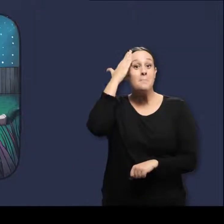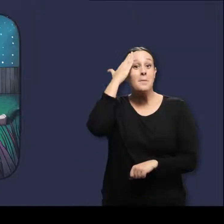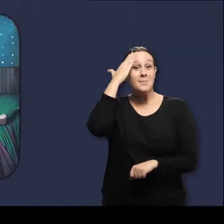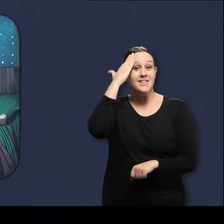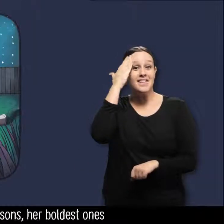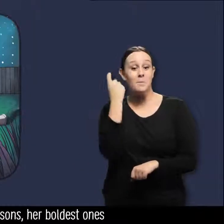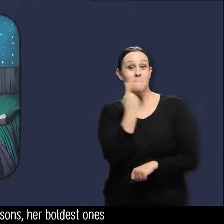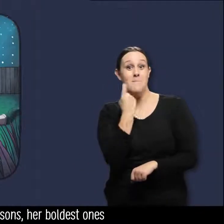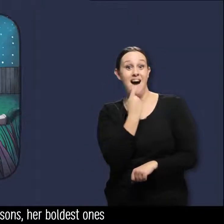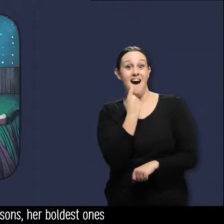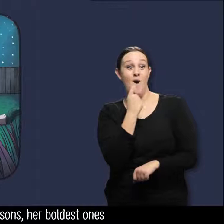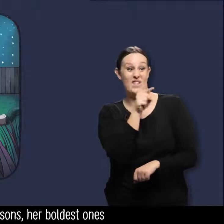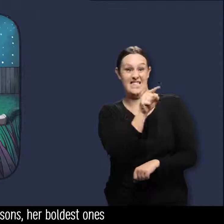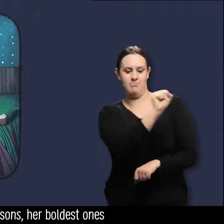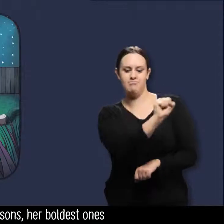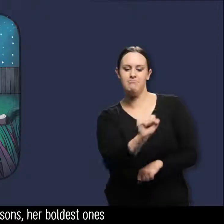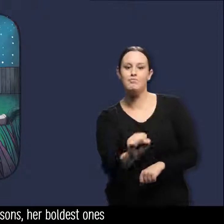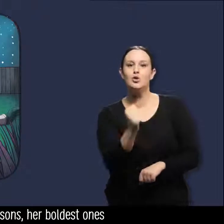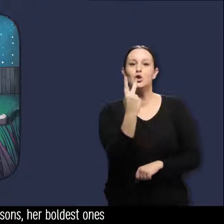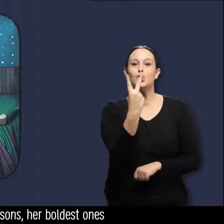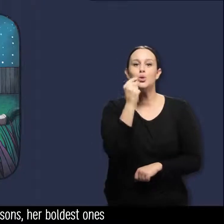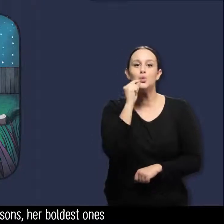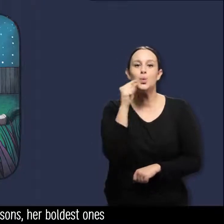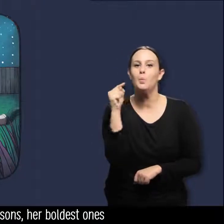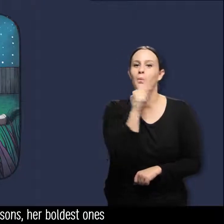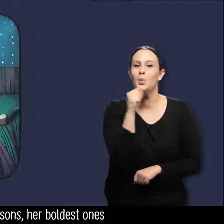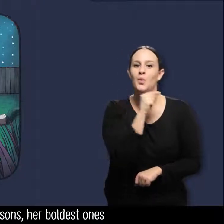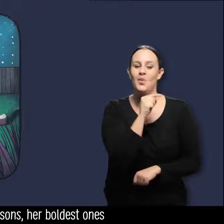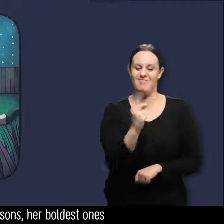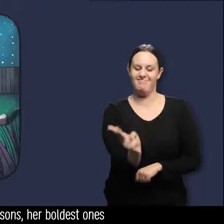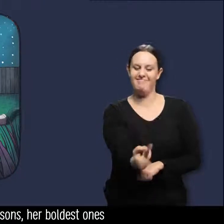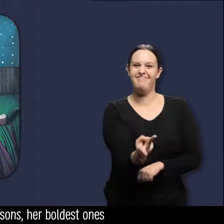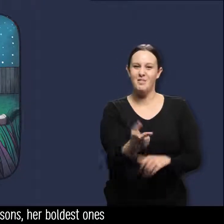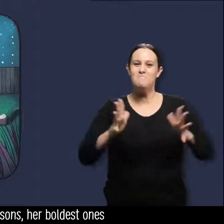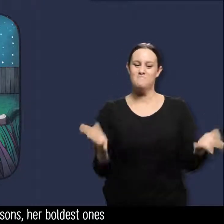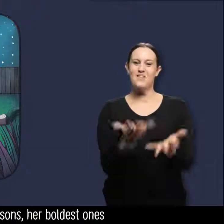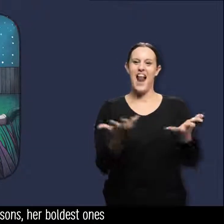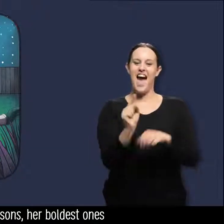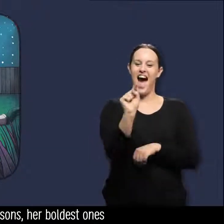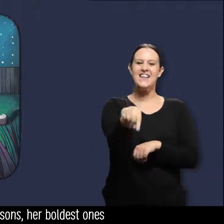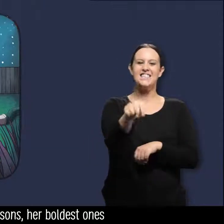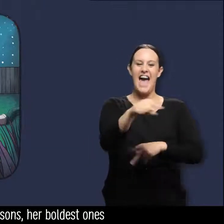her two small sons her boldest ones